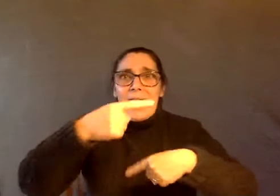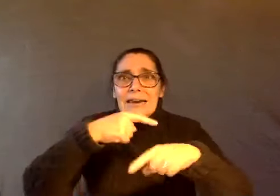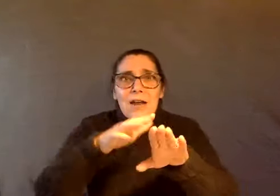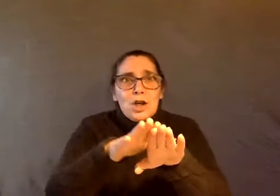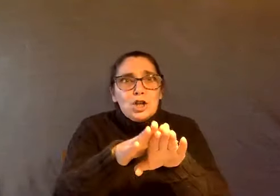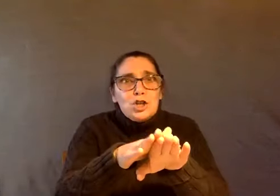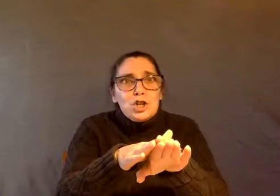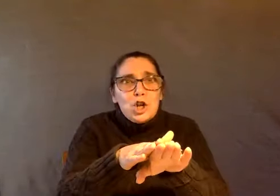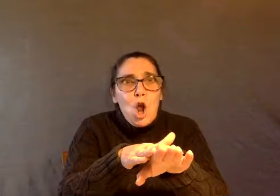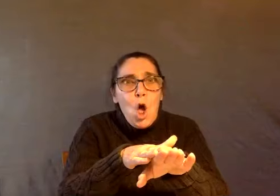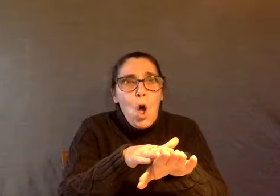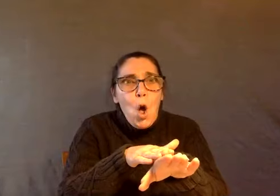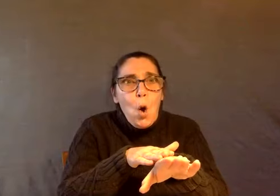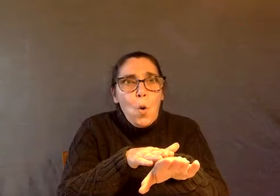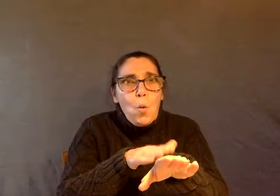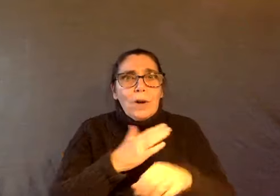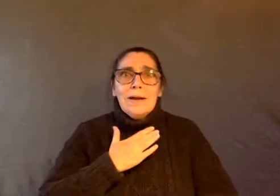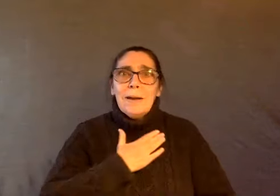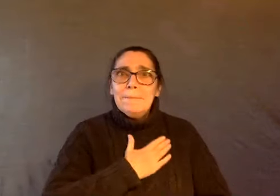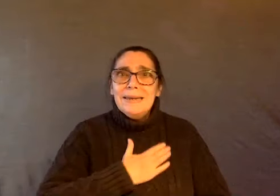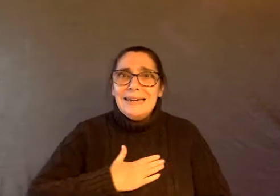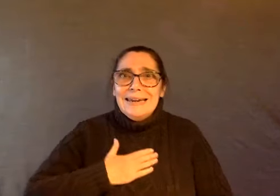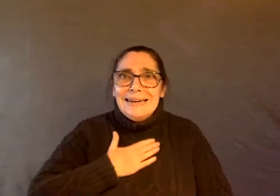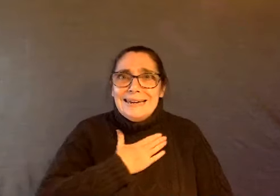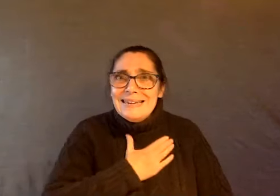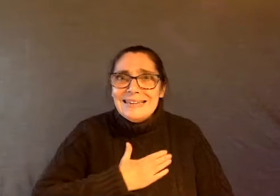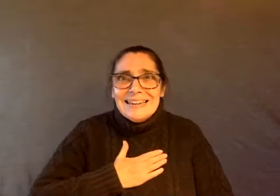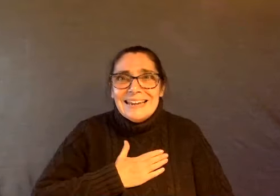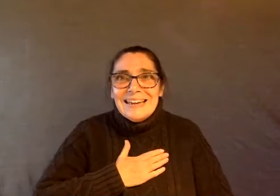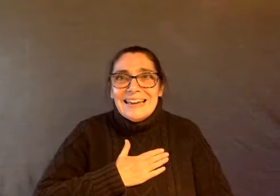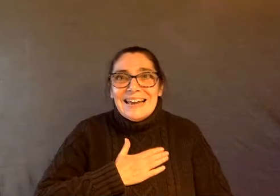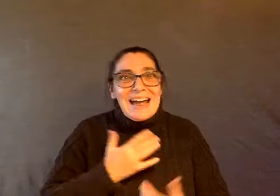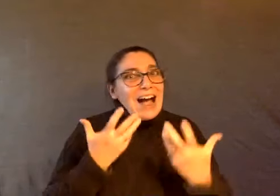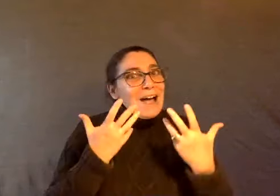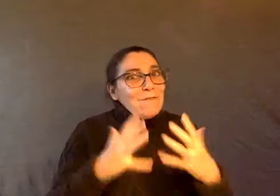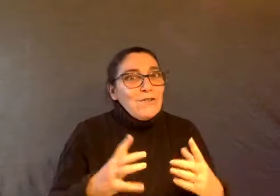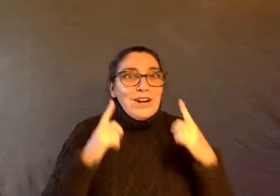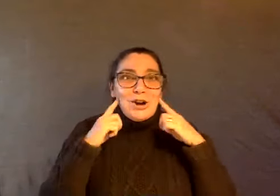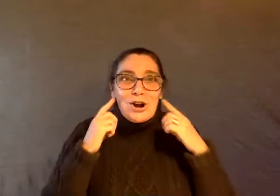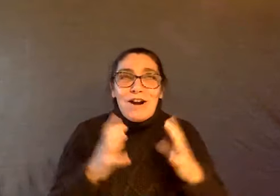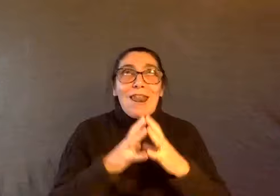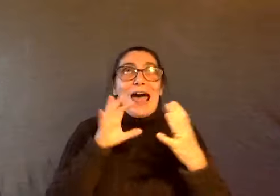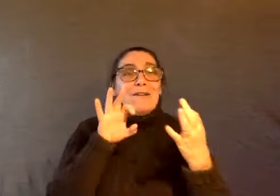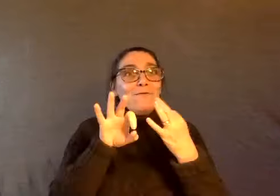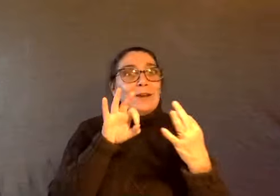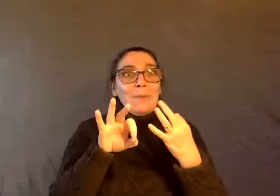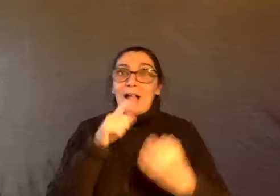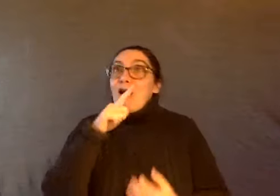Sign slow, please. I've already heard a lot of feedback.